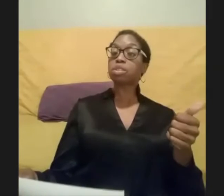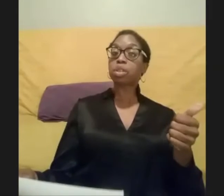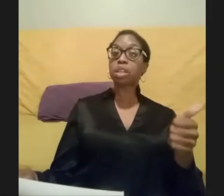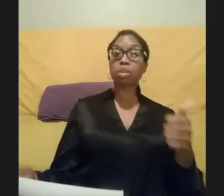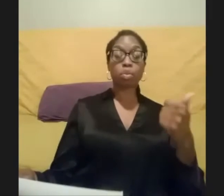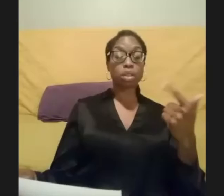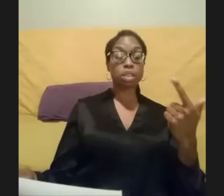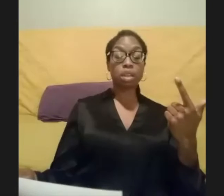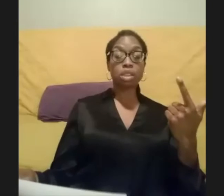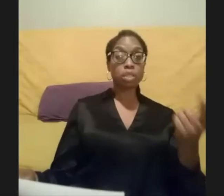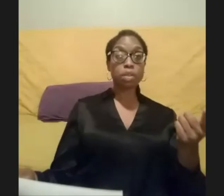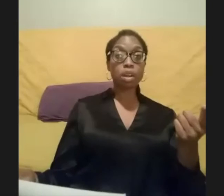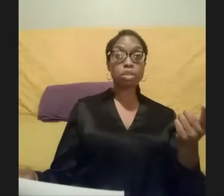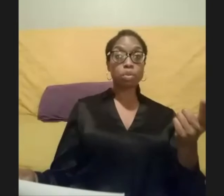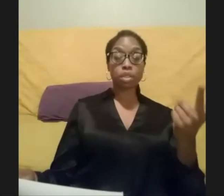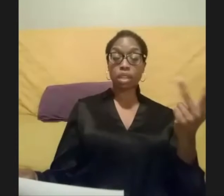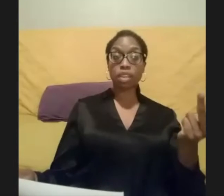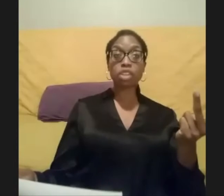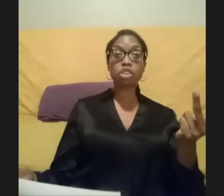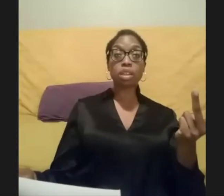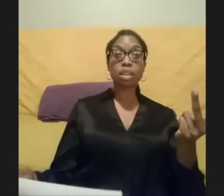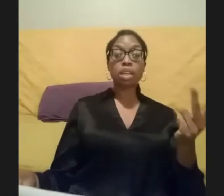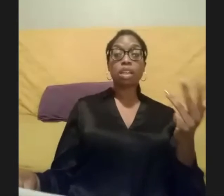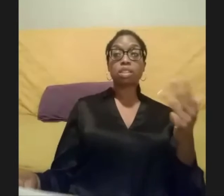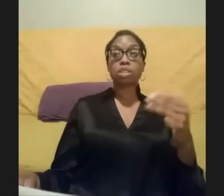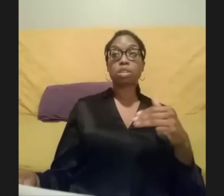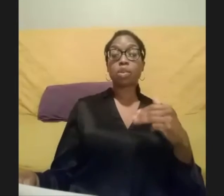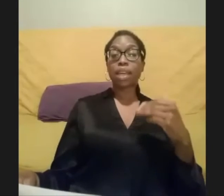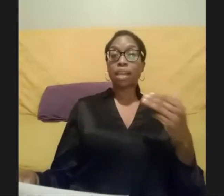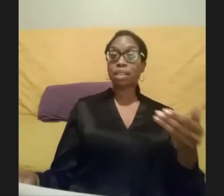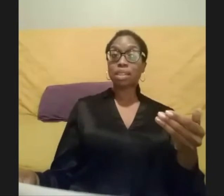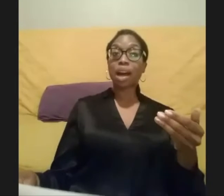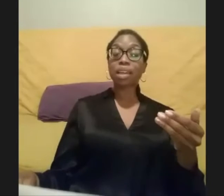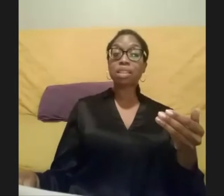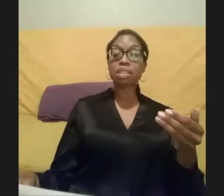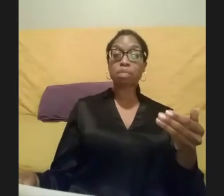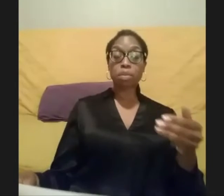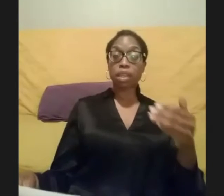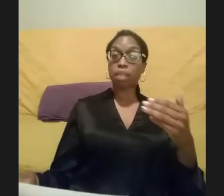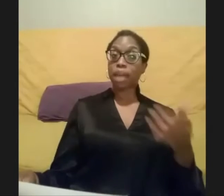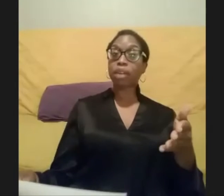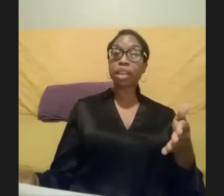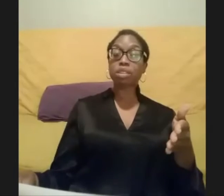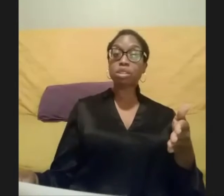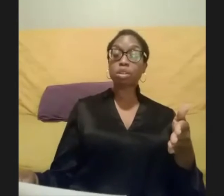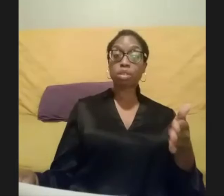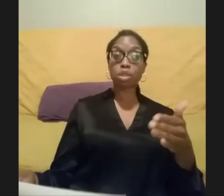industry, who worked in shipyards, who worked in aviation. This is also aniline dyes. People can get bladder cancer associated